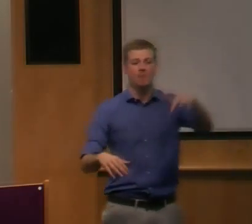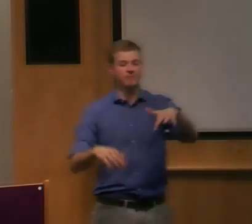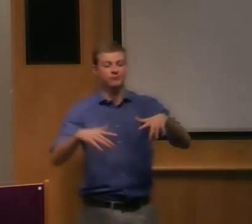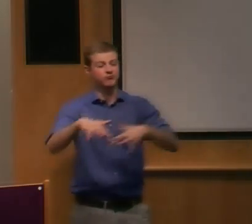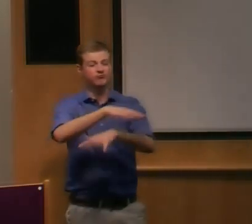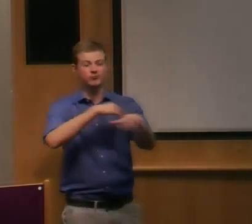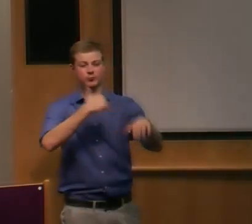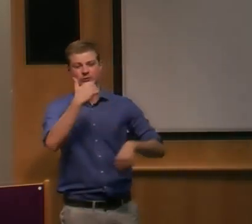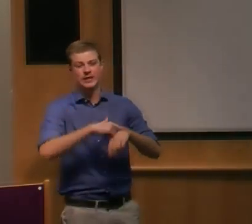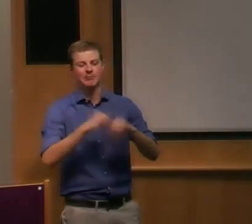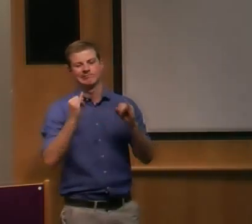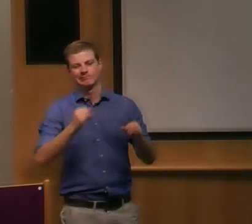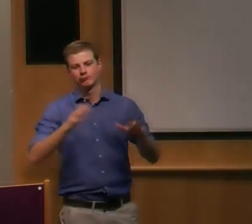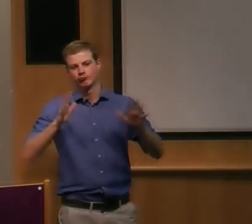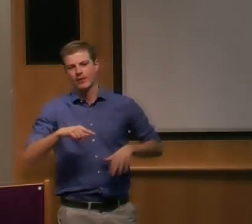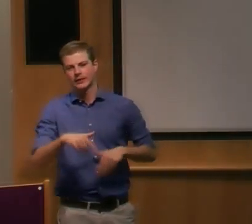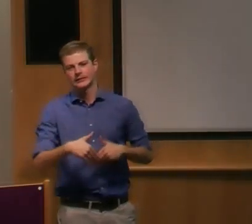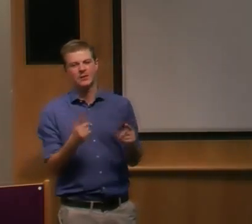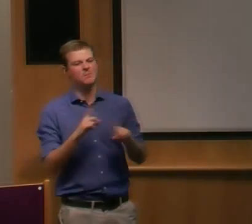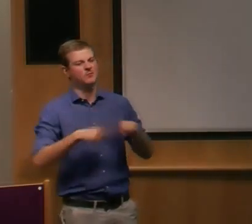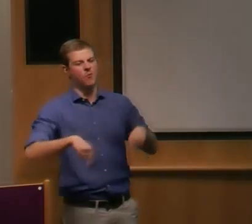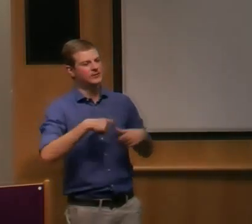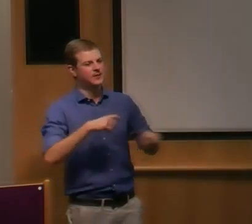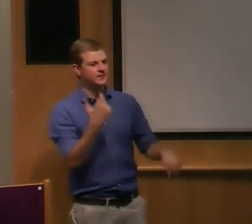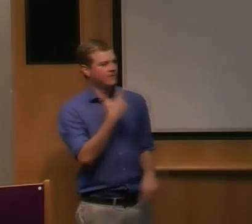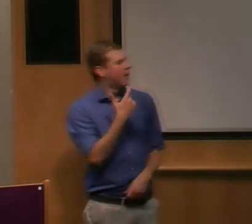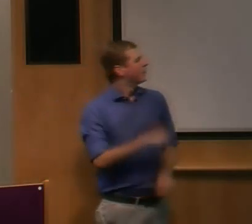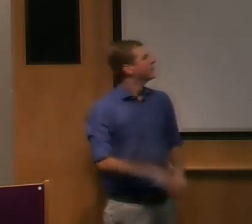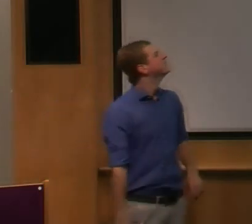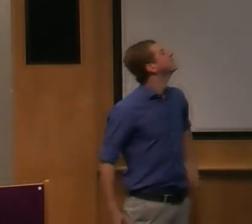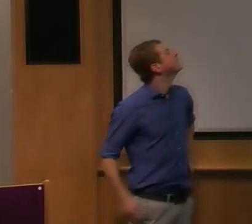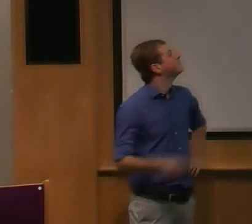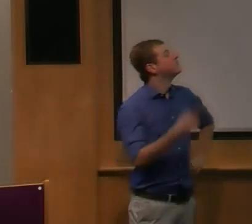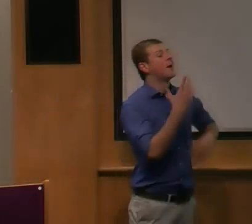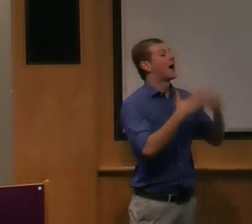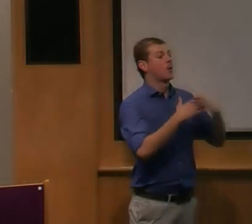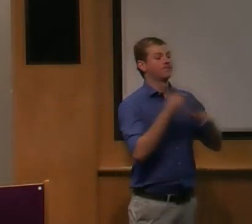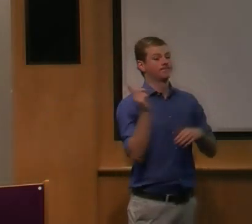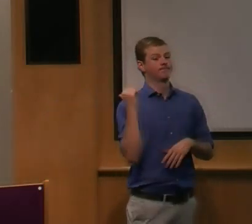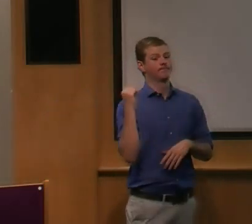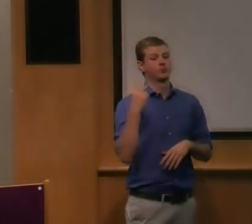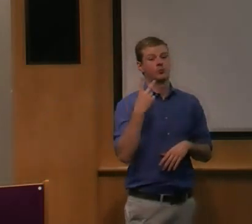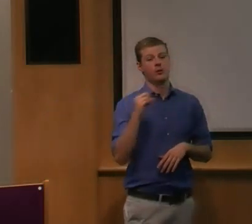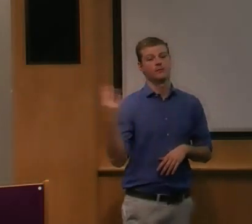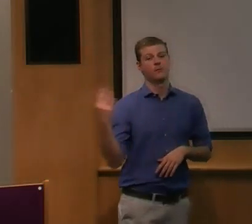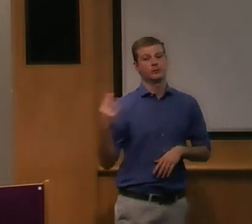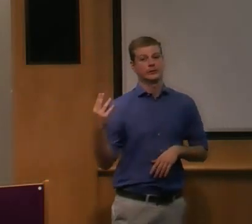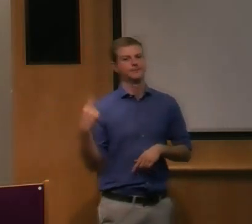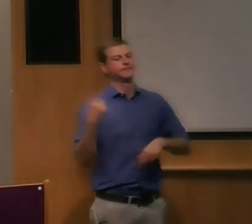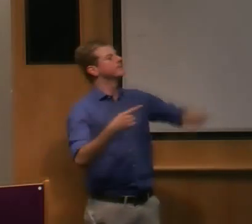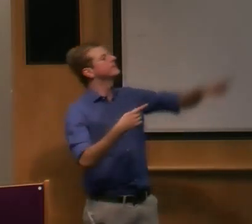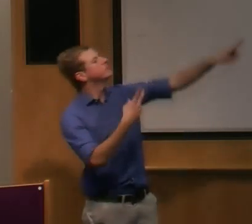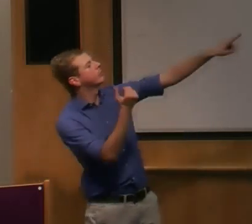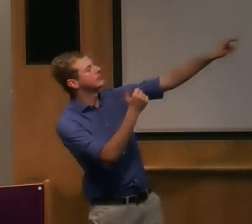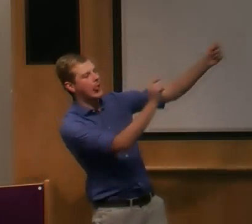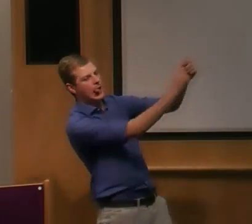British contingency, we'll have an international contingency. Hopefully the weather will be good, but it won't dampen our spirits and we'll have lots